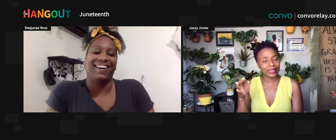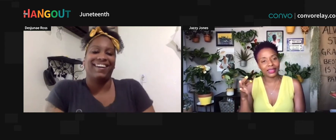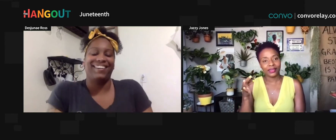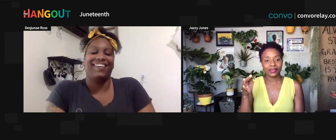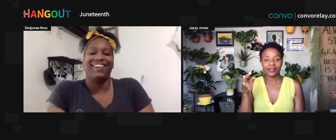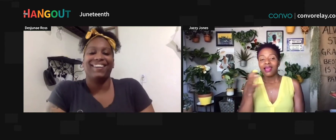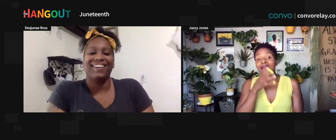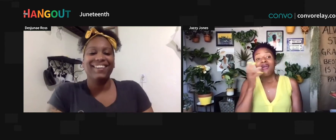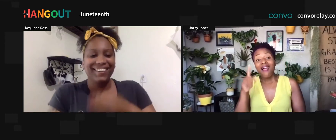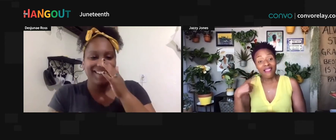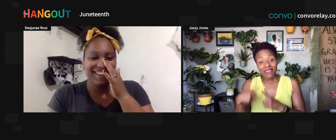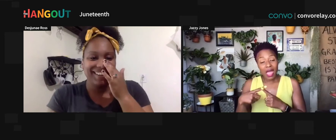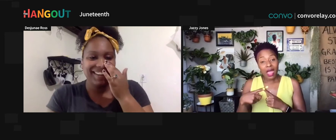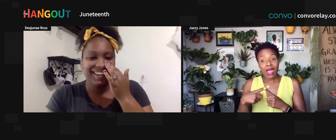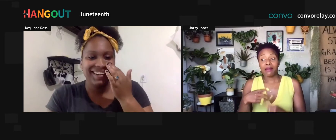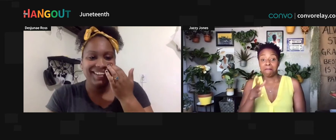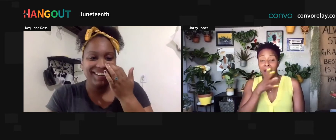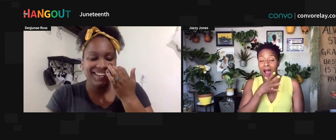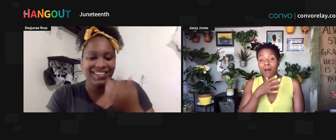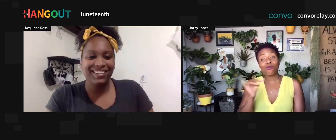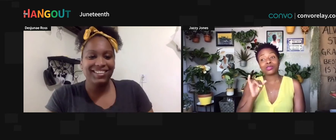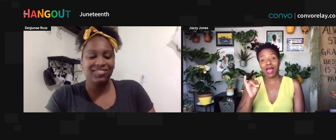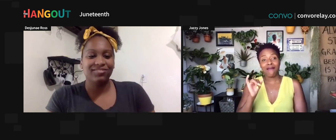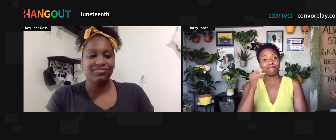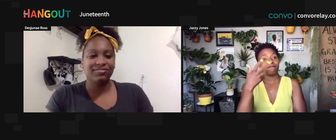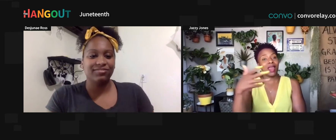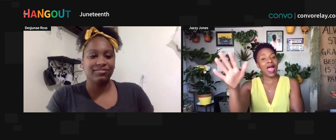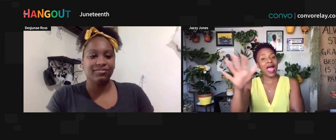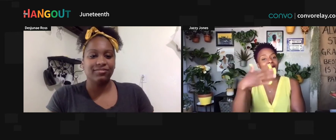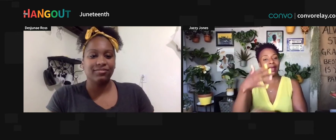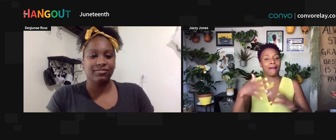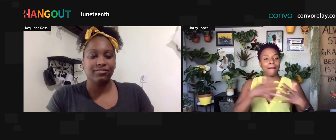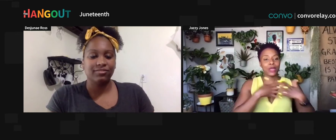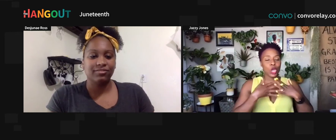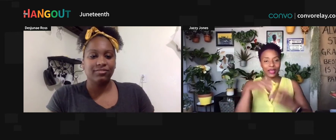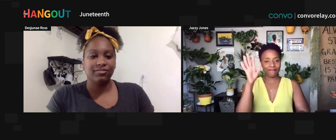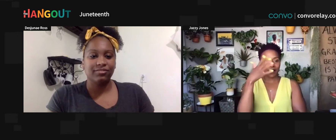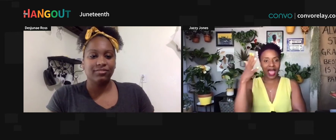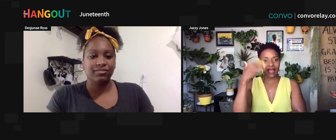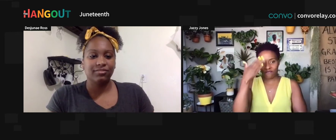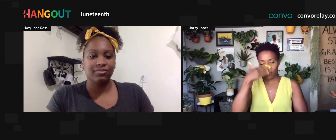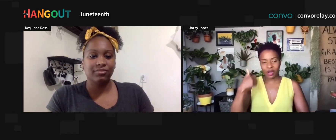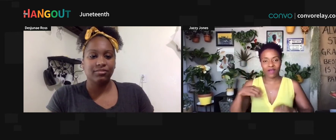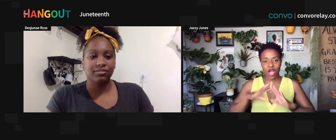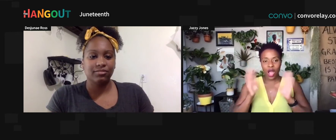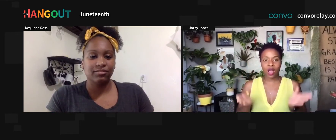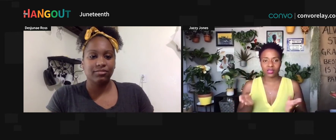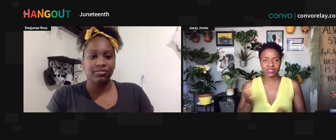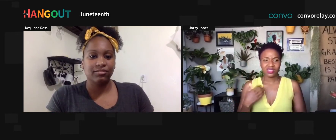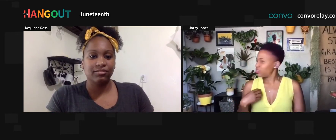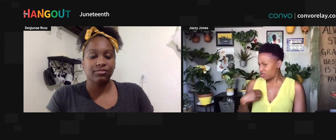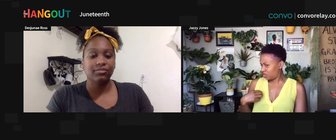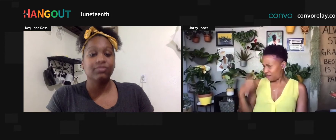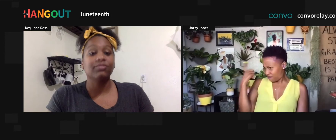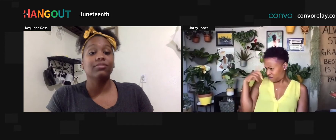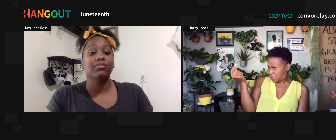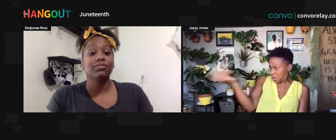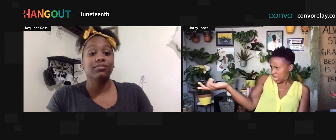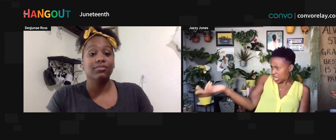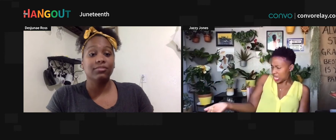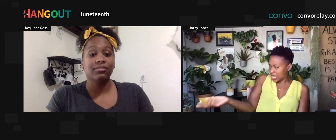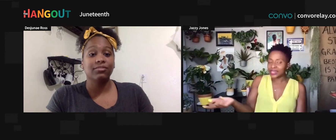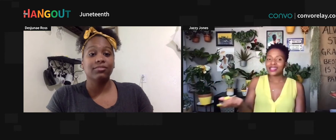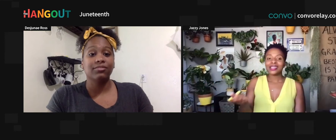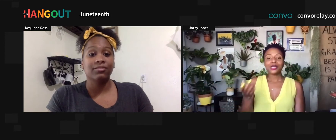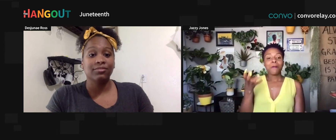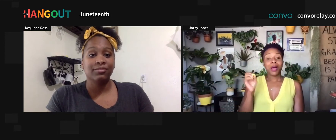we're going to have a get together on July 4th. I was like, why are we going to get together on July 4th? Now, my mom hangs an American flag